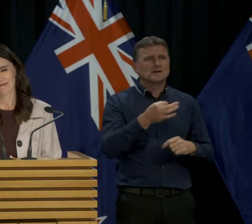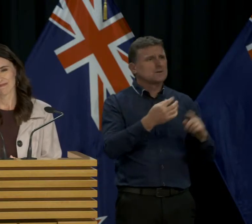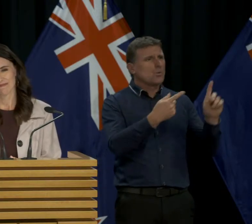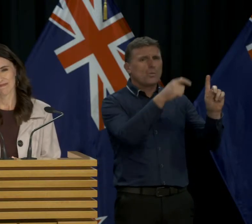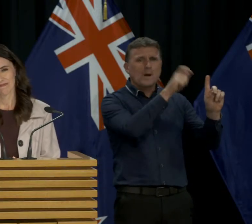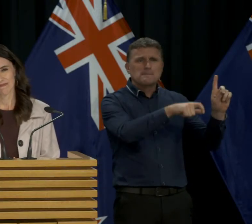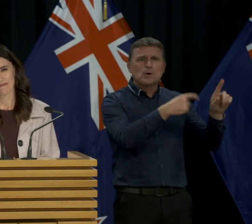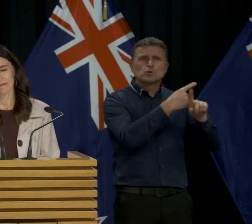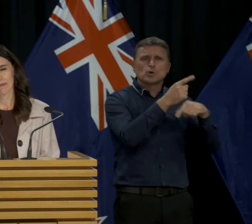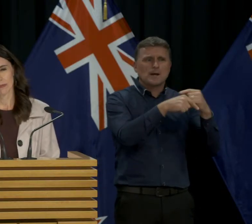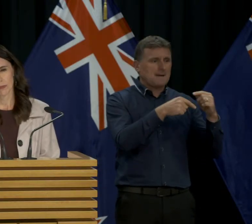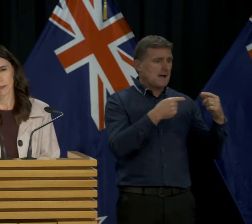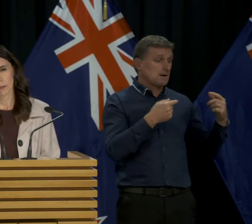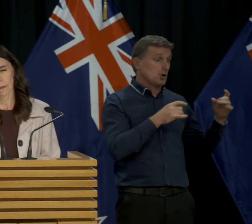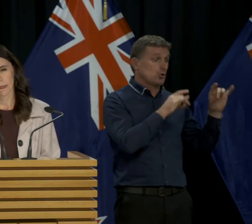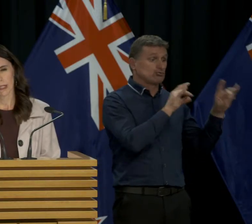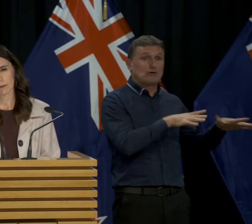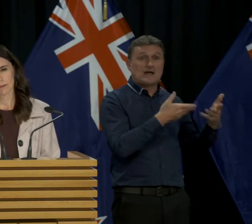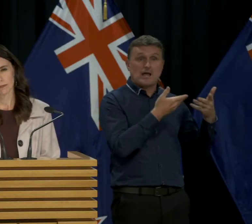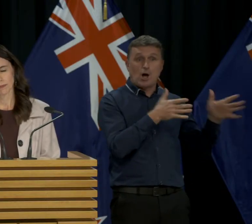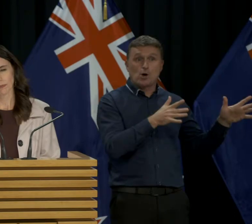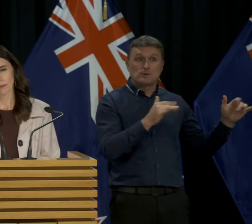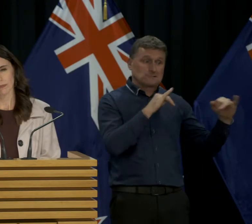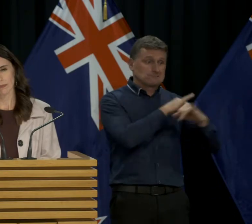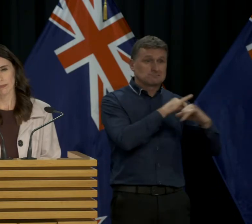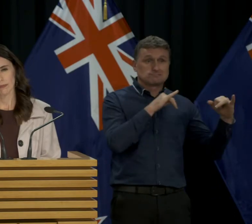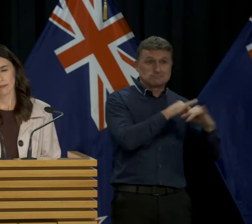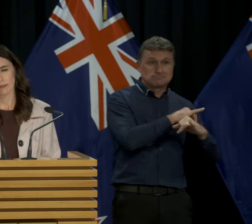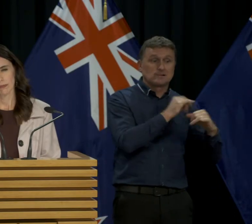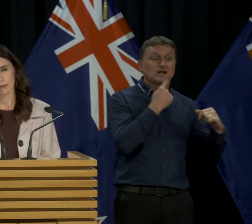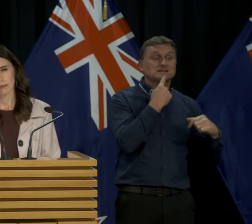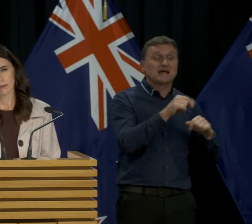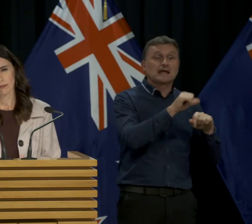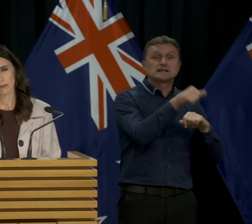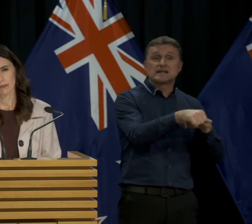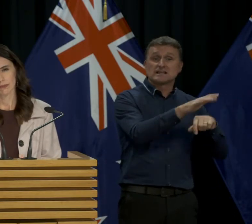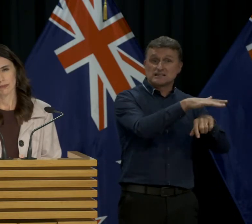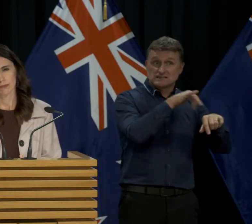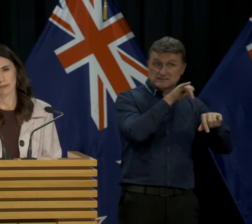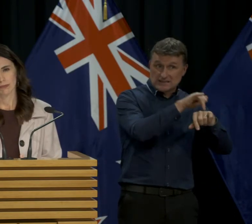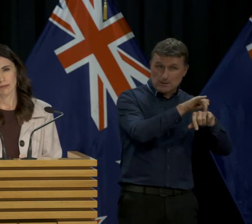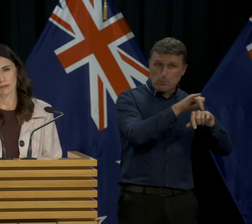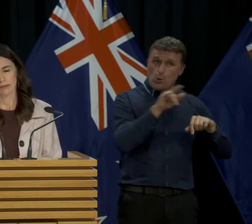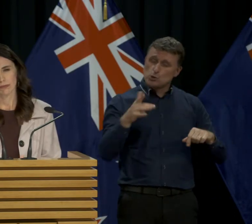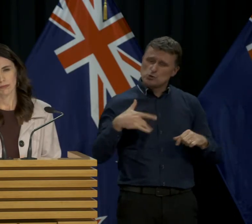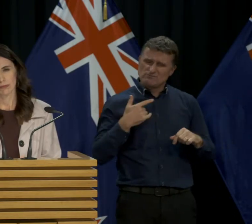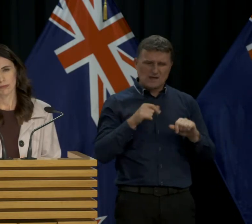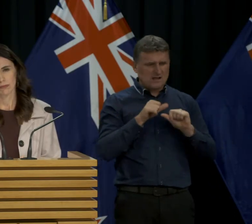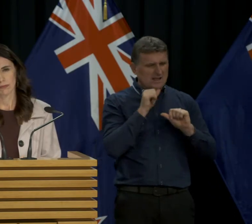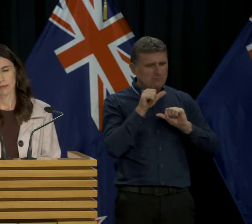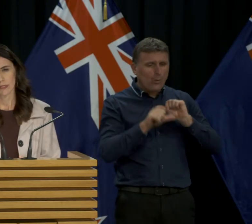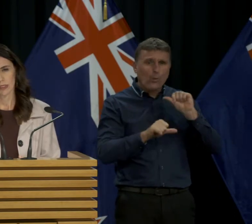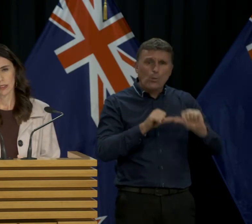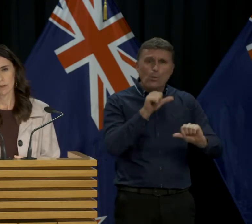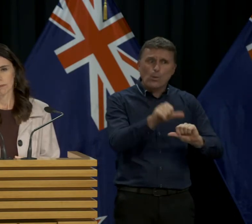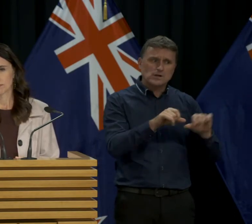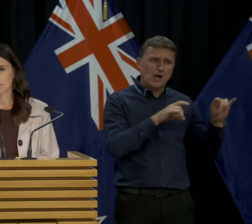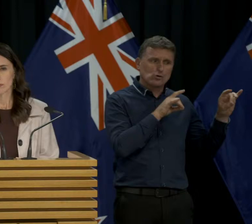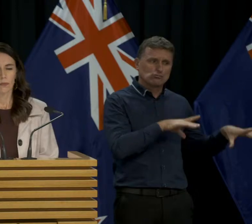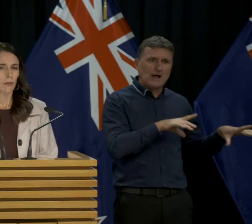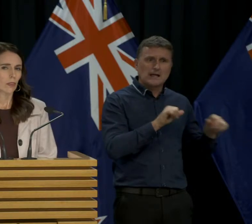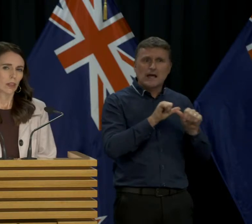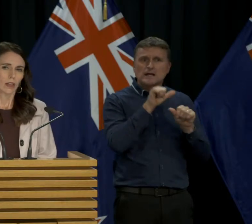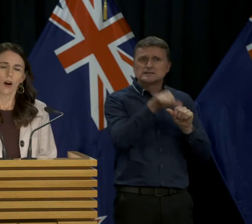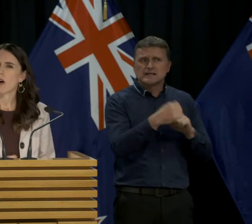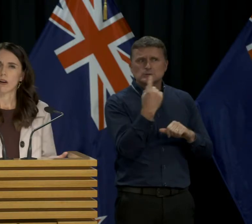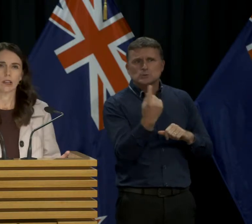next likely step, this was last week, after the Pacific. Is that how you feel too? Do you agree with that? Is that the most